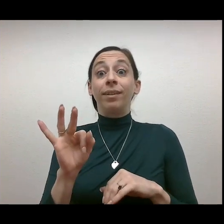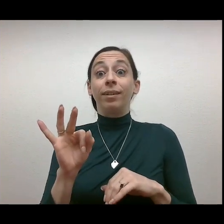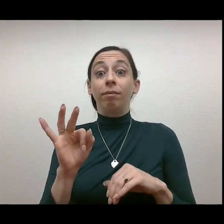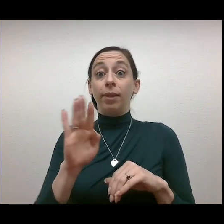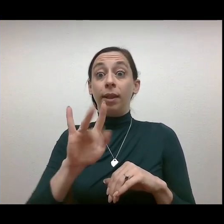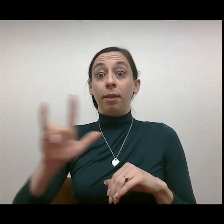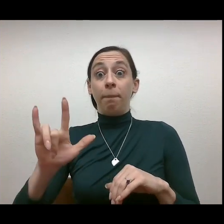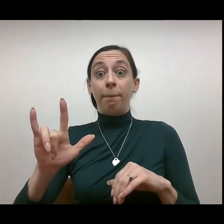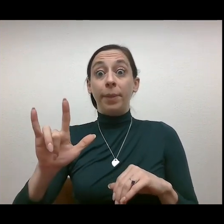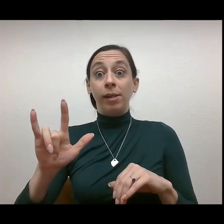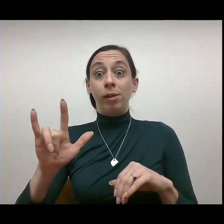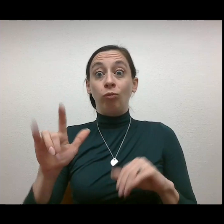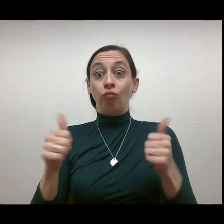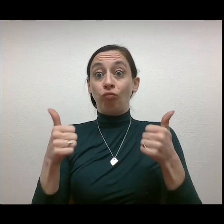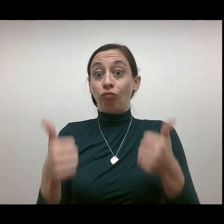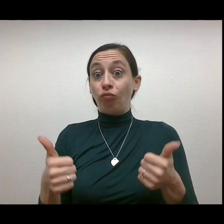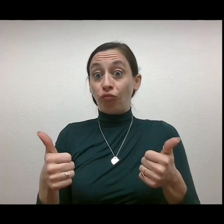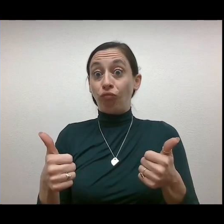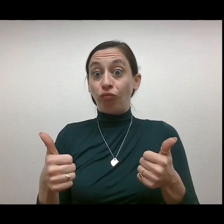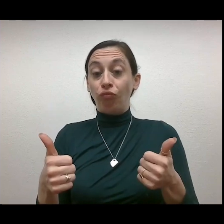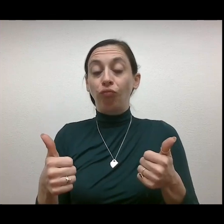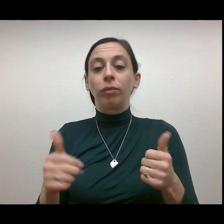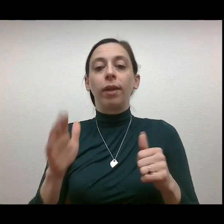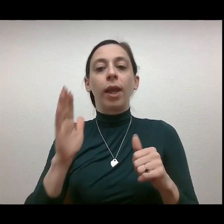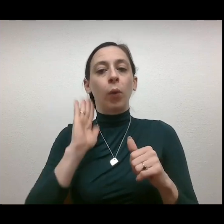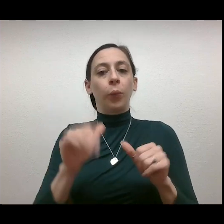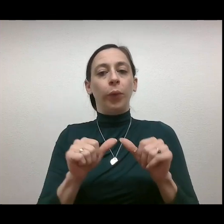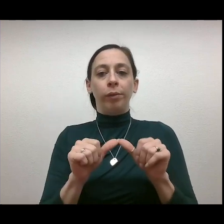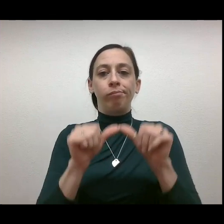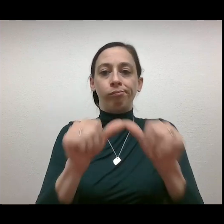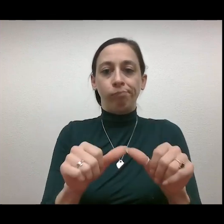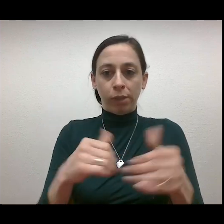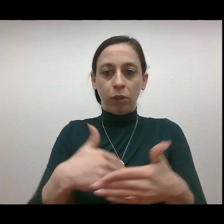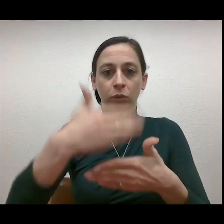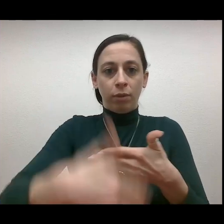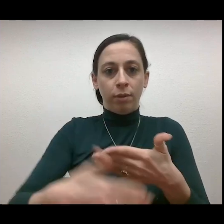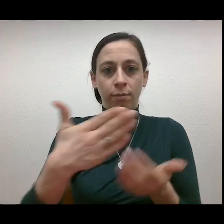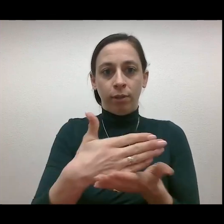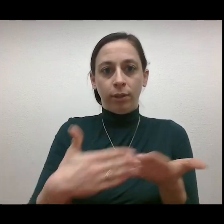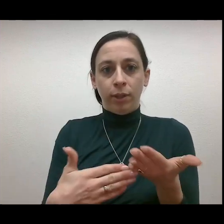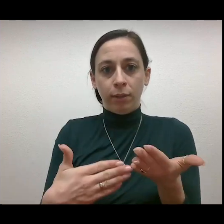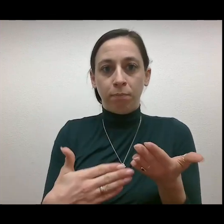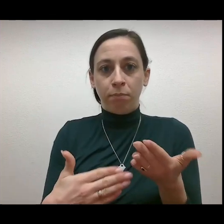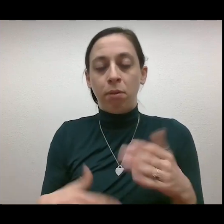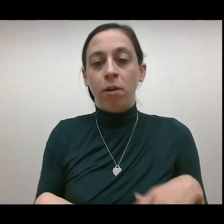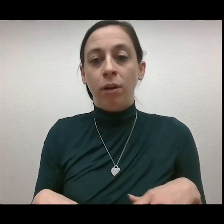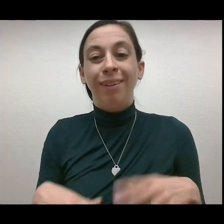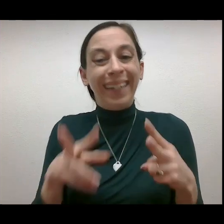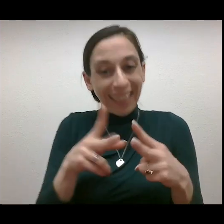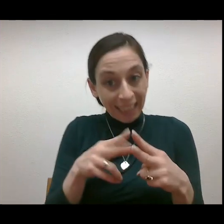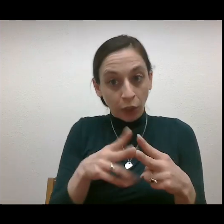If the bill is voted favorably onto the next stage, it has 2 options.